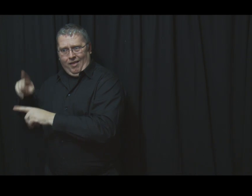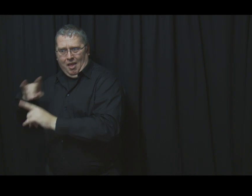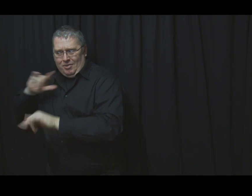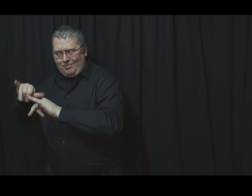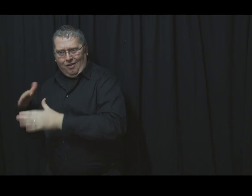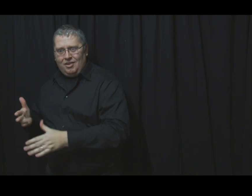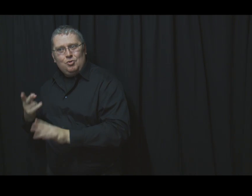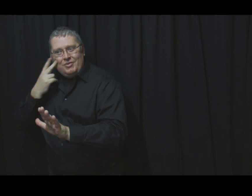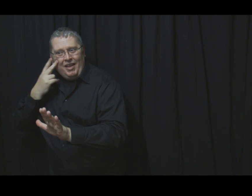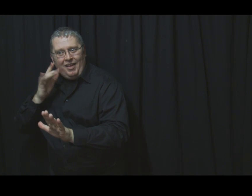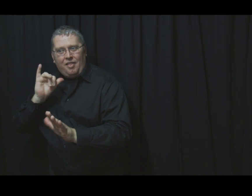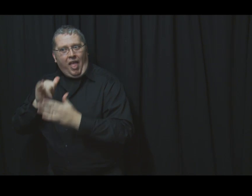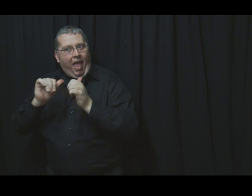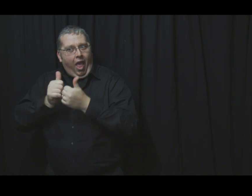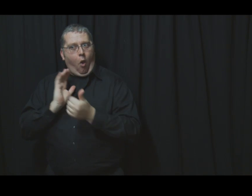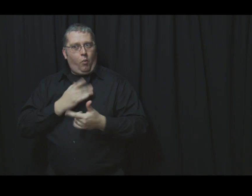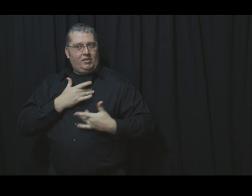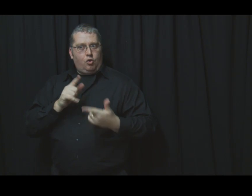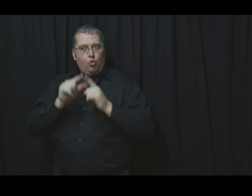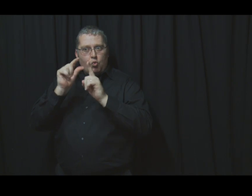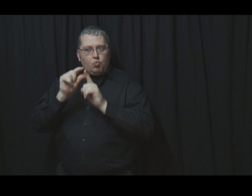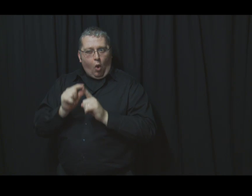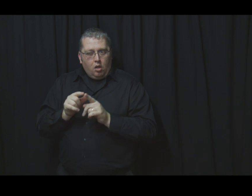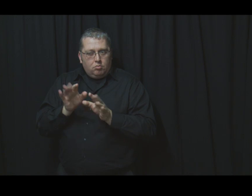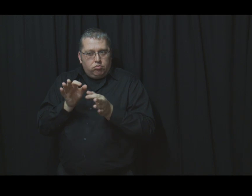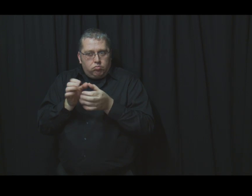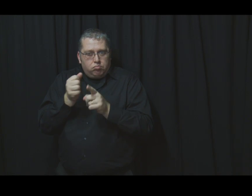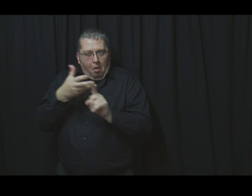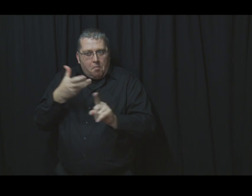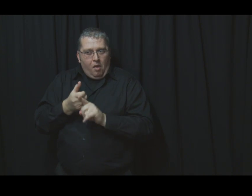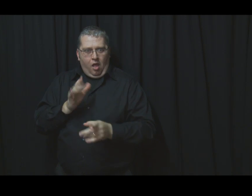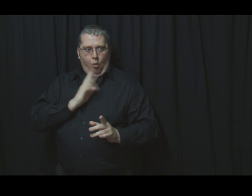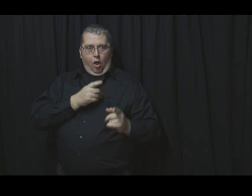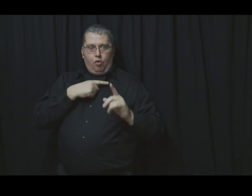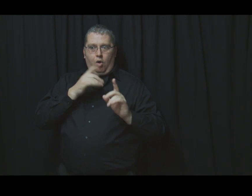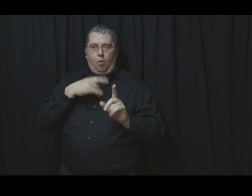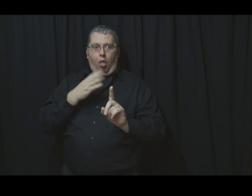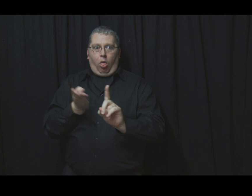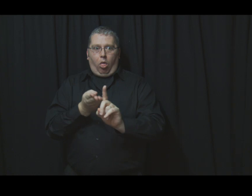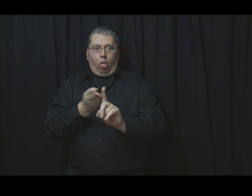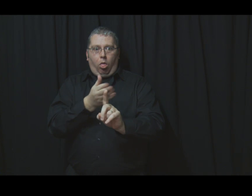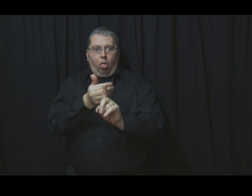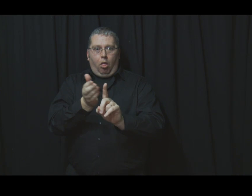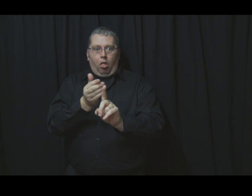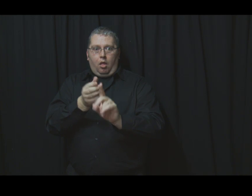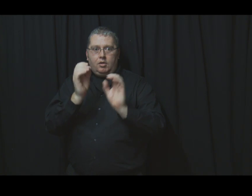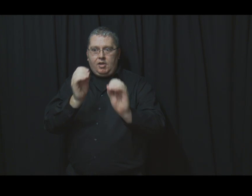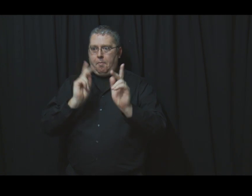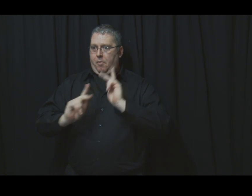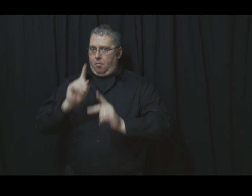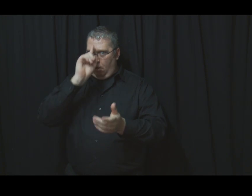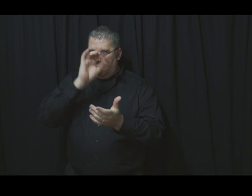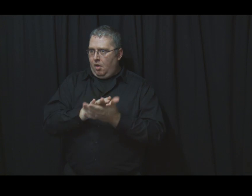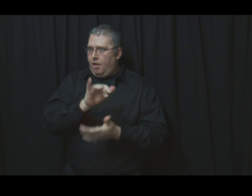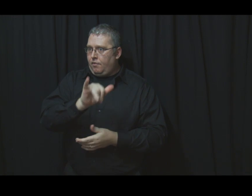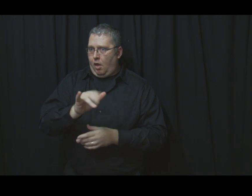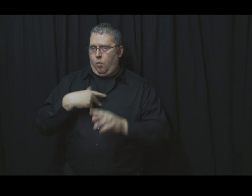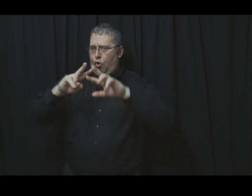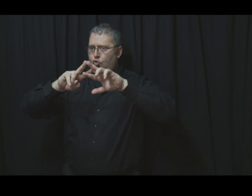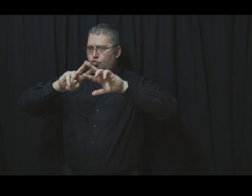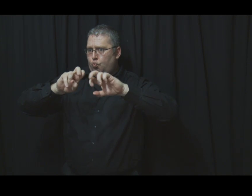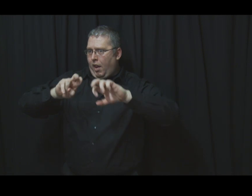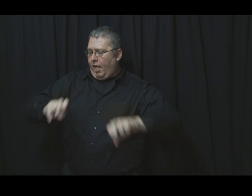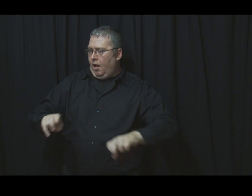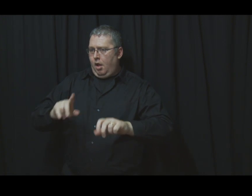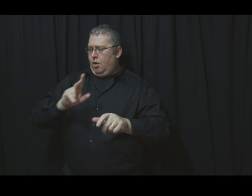See, it's the way things are worded out there. It's an indoctrination that's going on, who worry about religious and political ideology trumping scientific